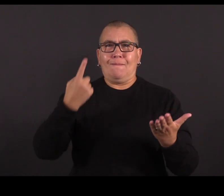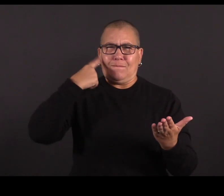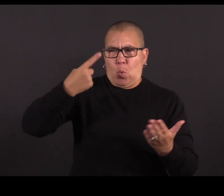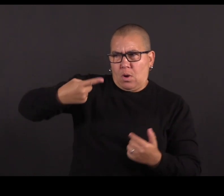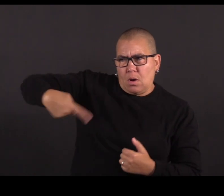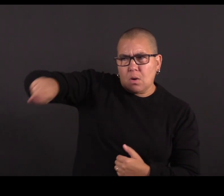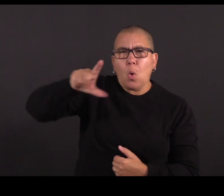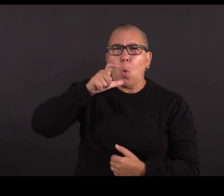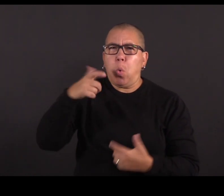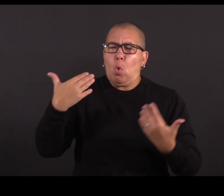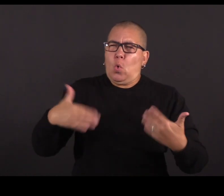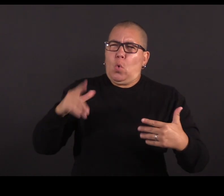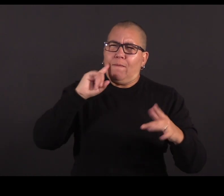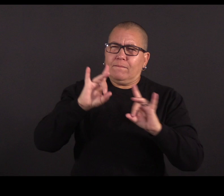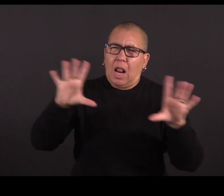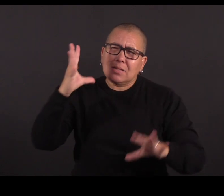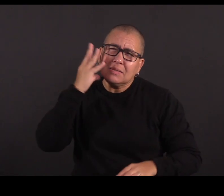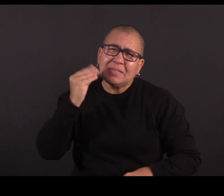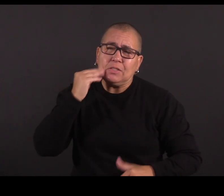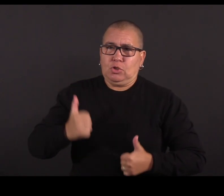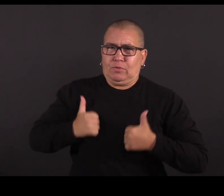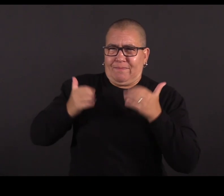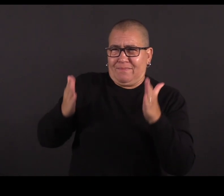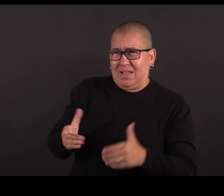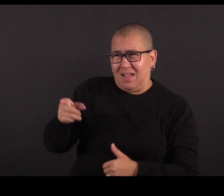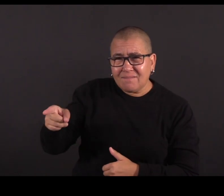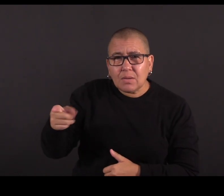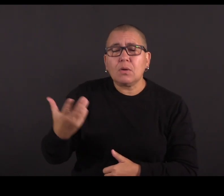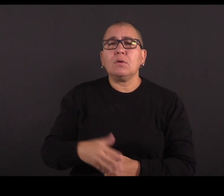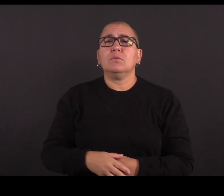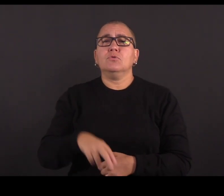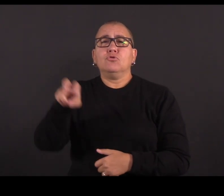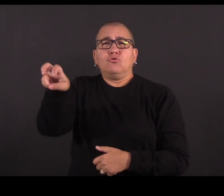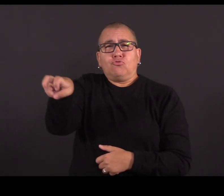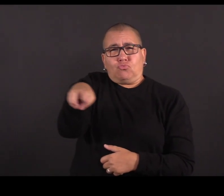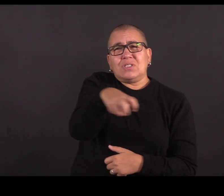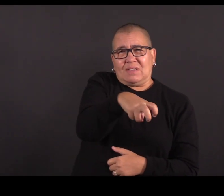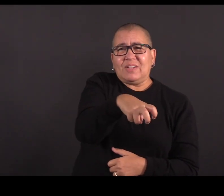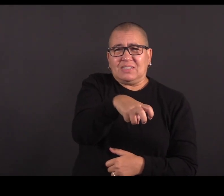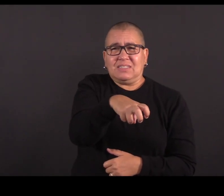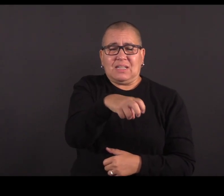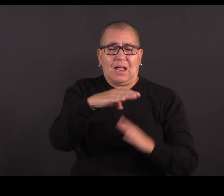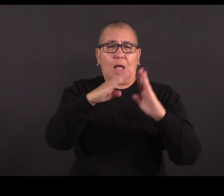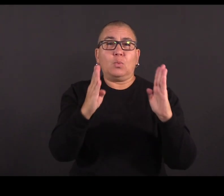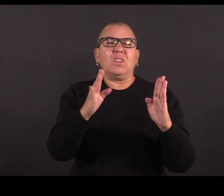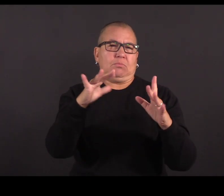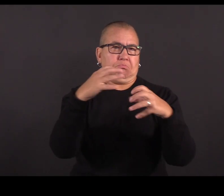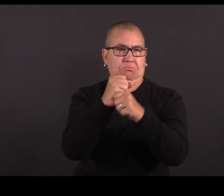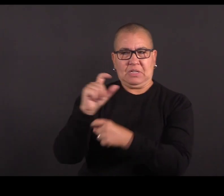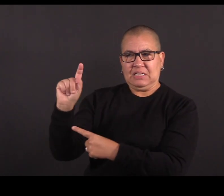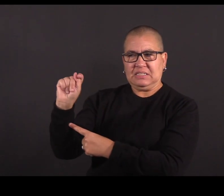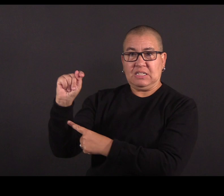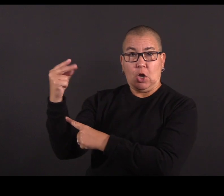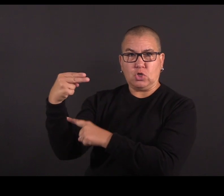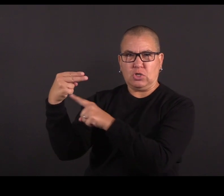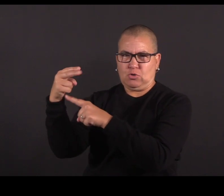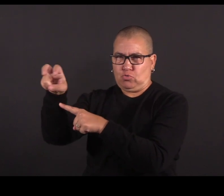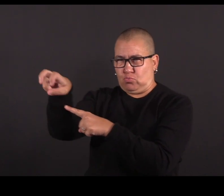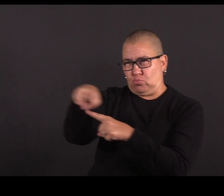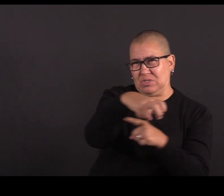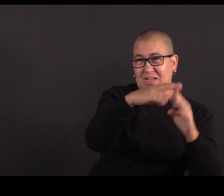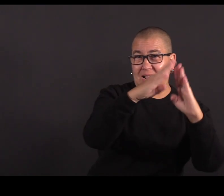transitional housing, which you might see abbreviated as TH, rapid